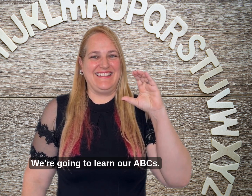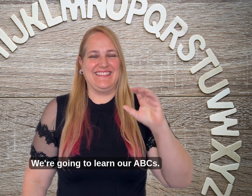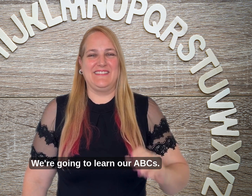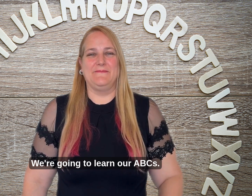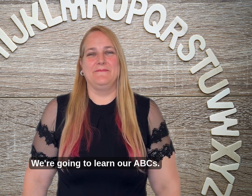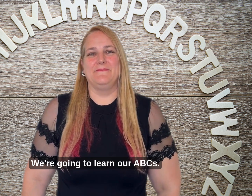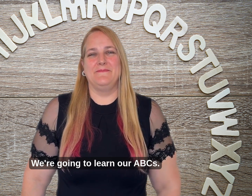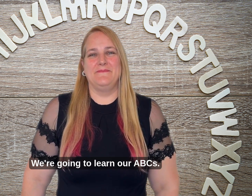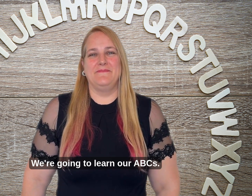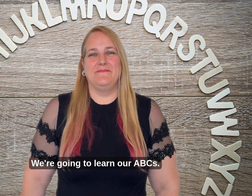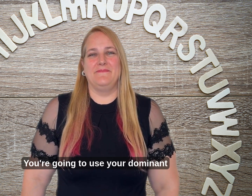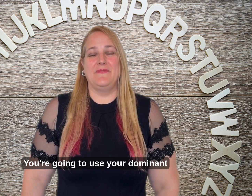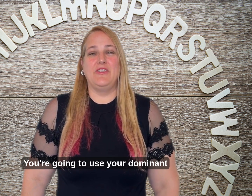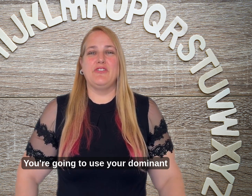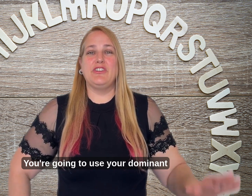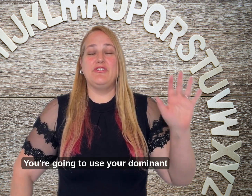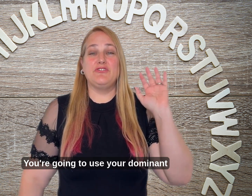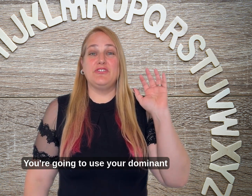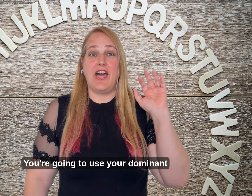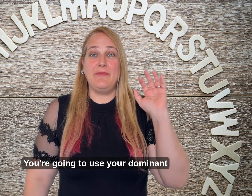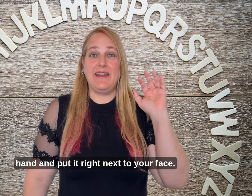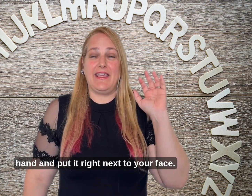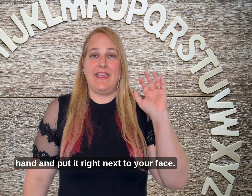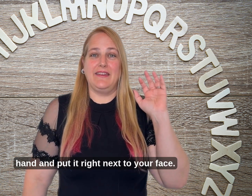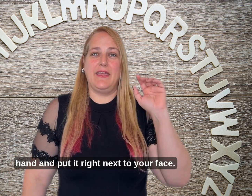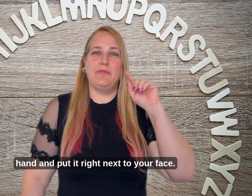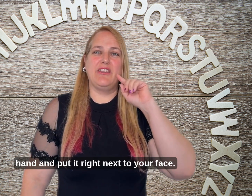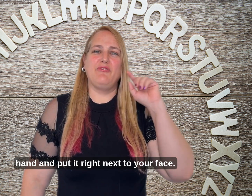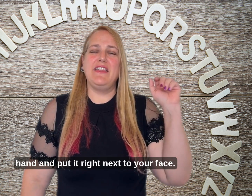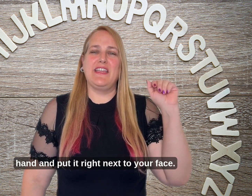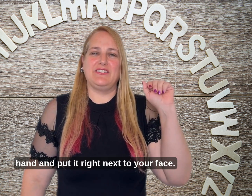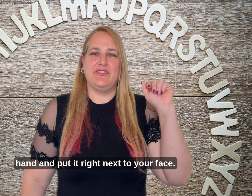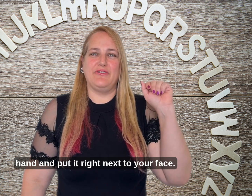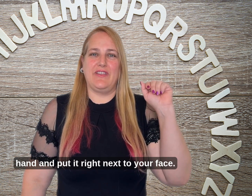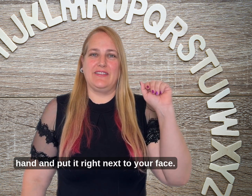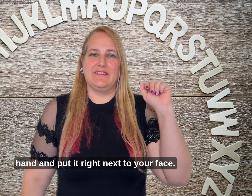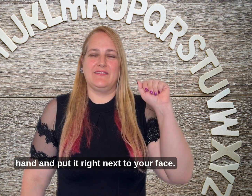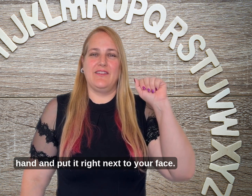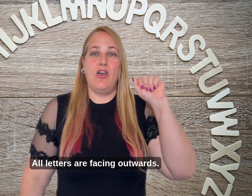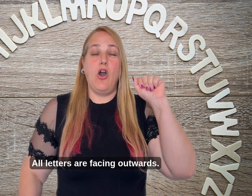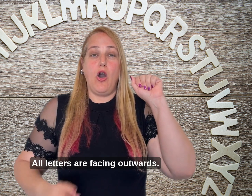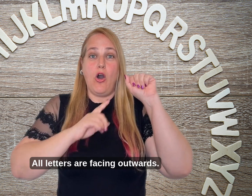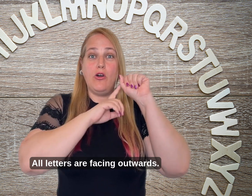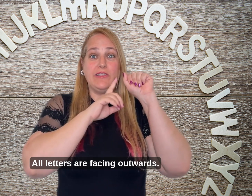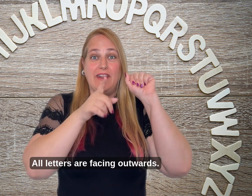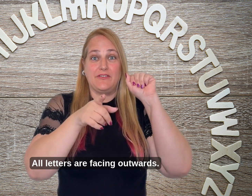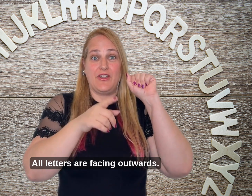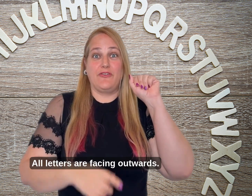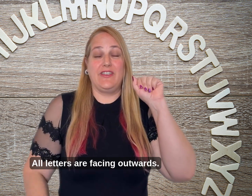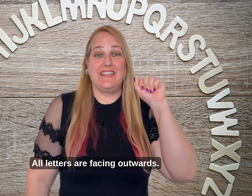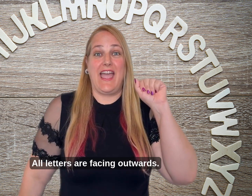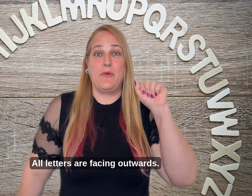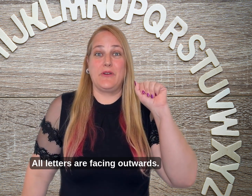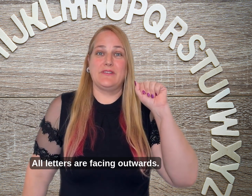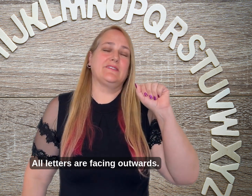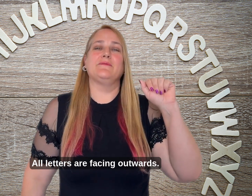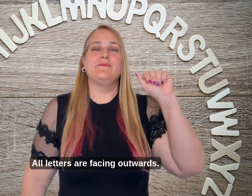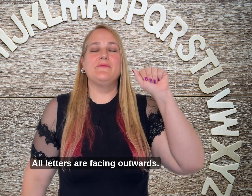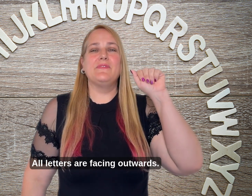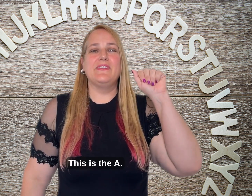ABCs. You're going to use your dominant hand and put it right next to your face. All letters are facing outwards.